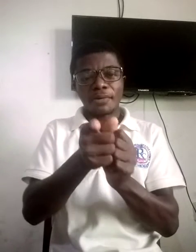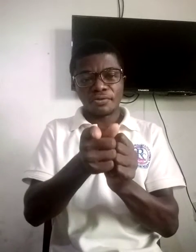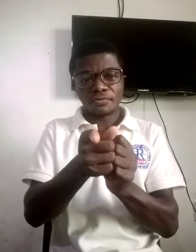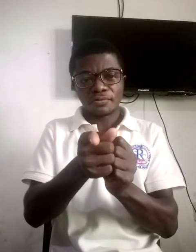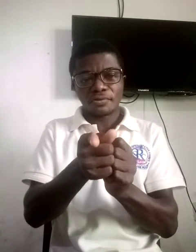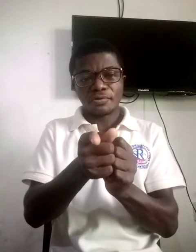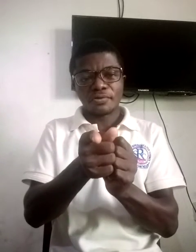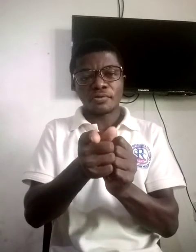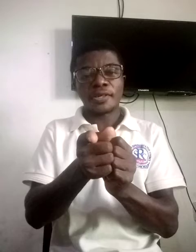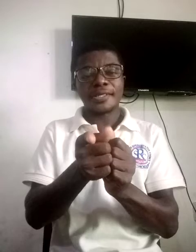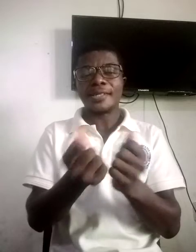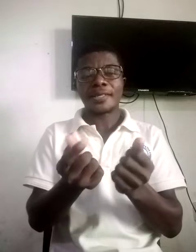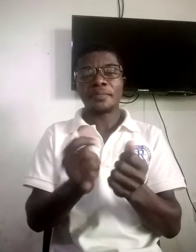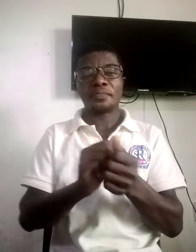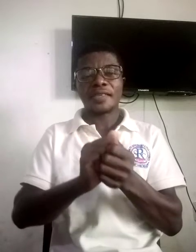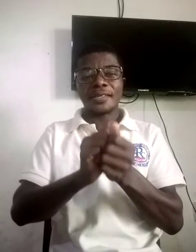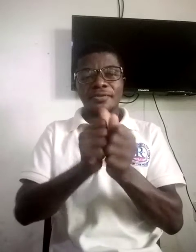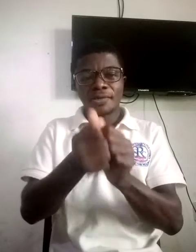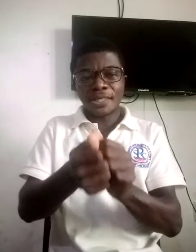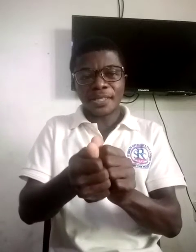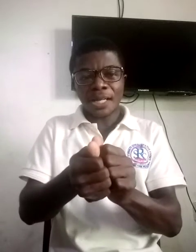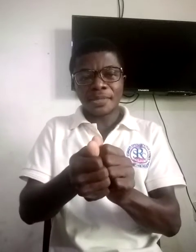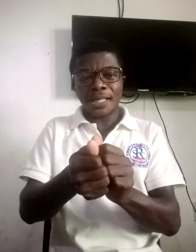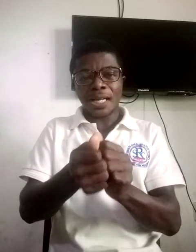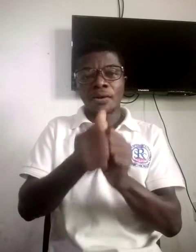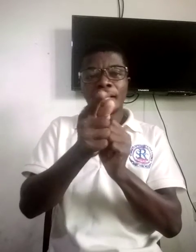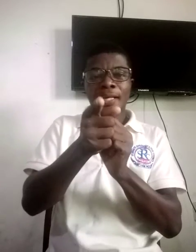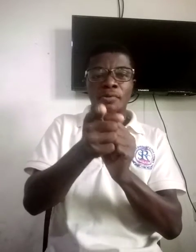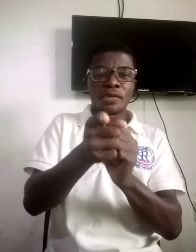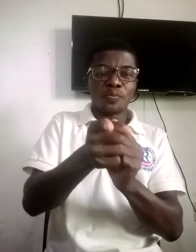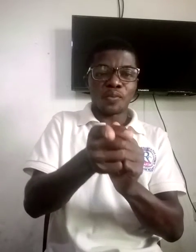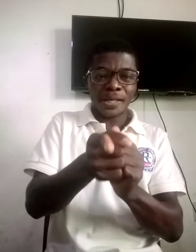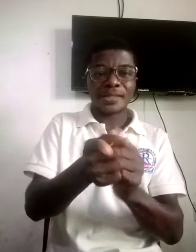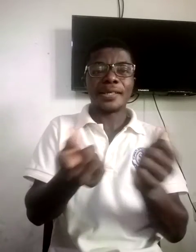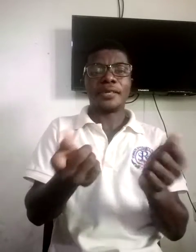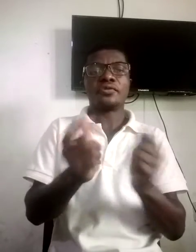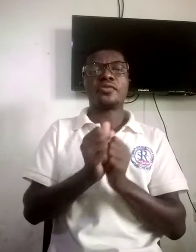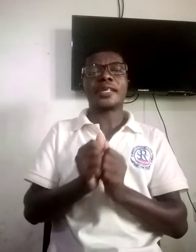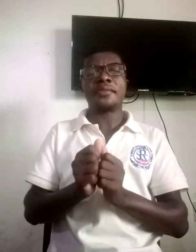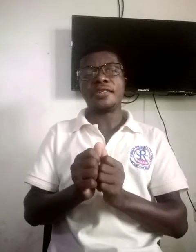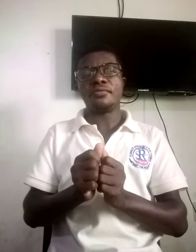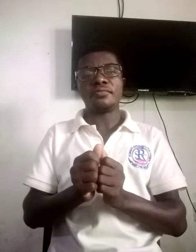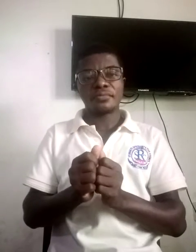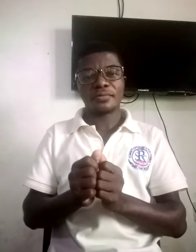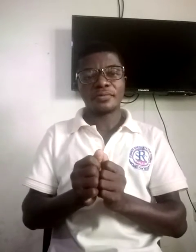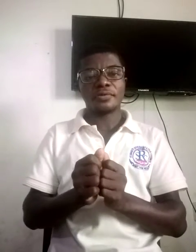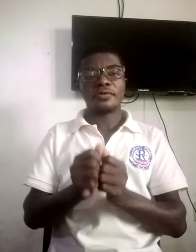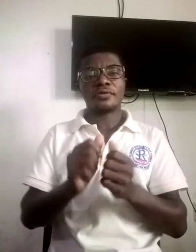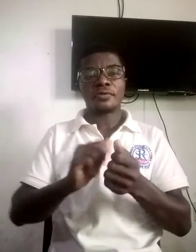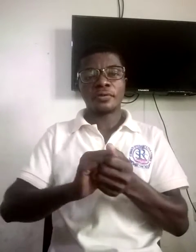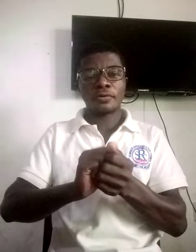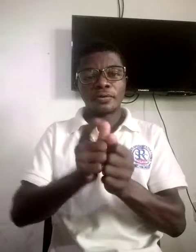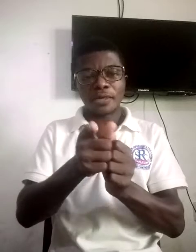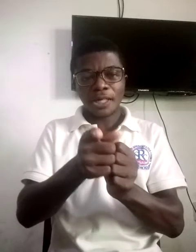you? So it's the same. So this becomes the how, and then when you point, it also becomes the you. So how are